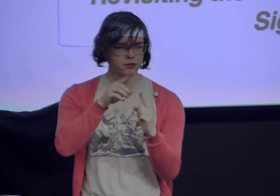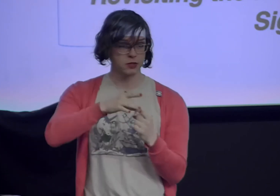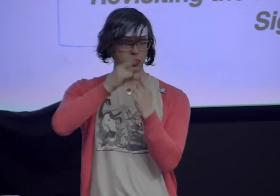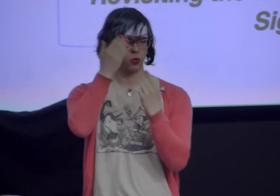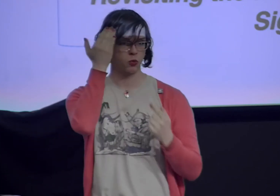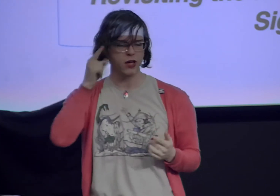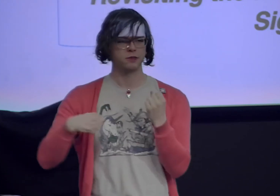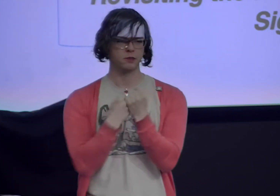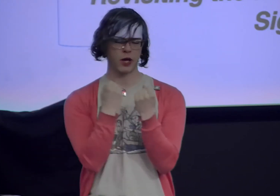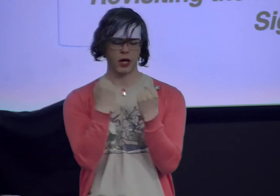Today,